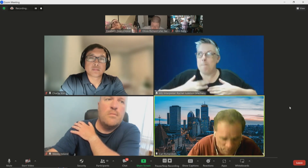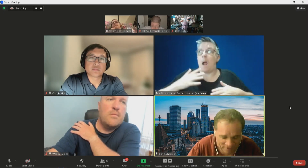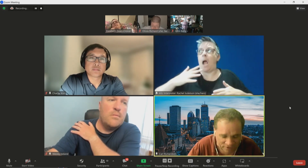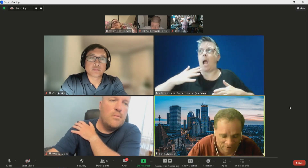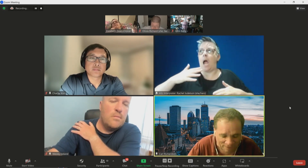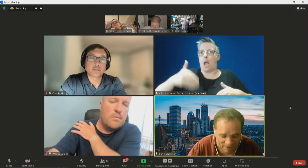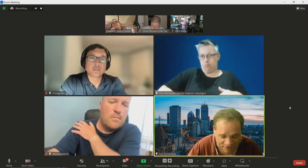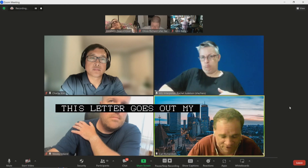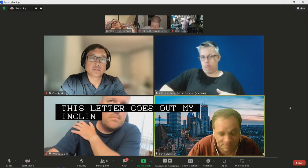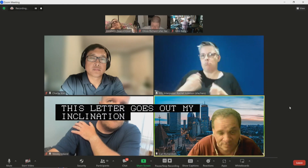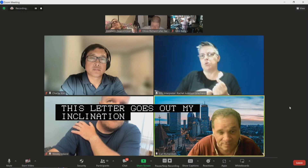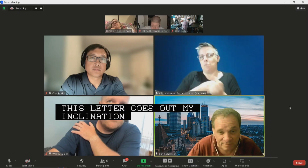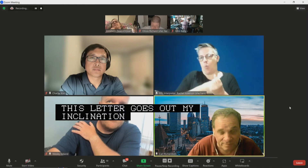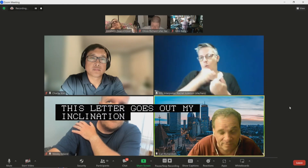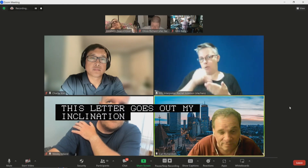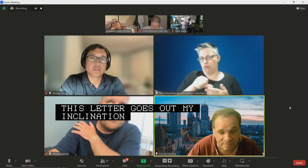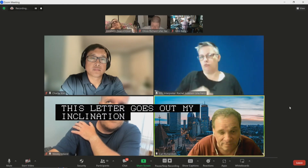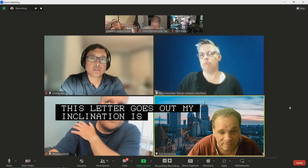support the draft letter.